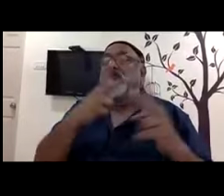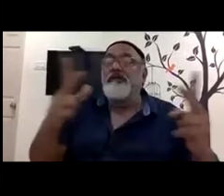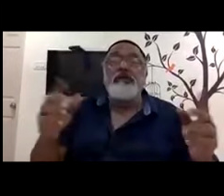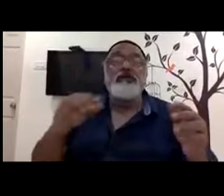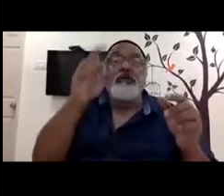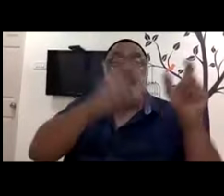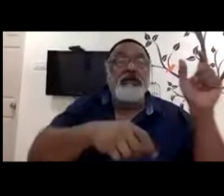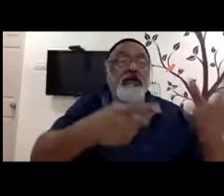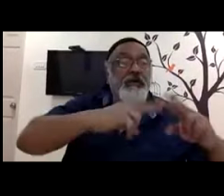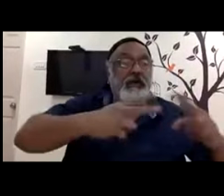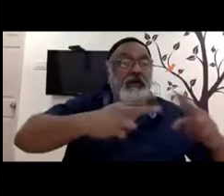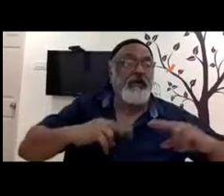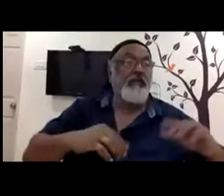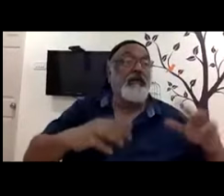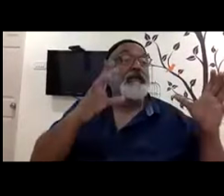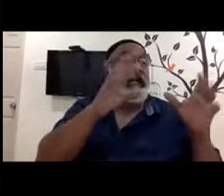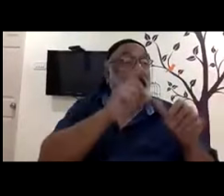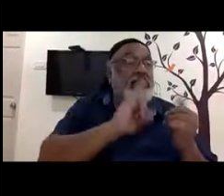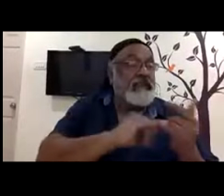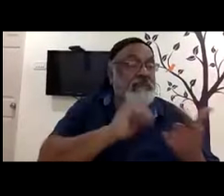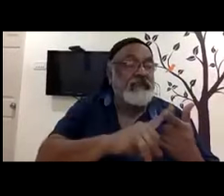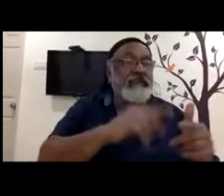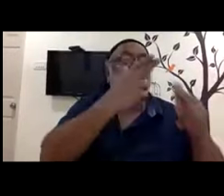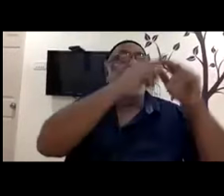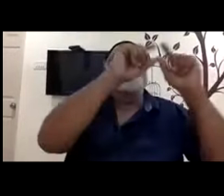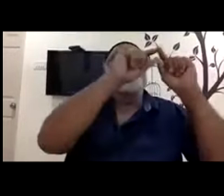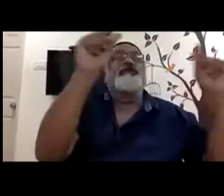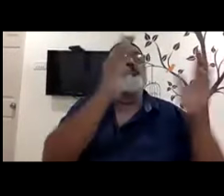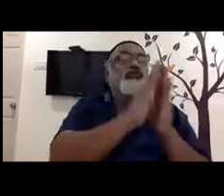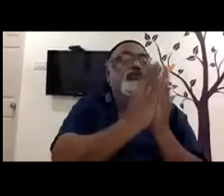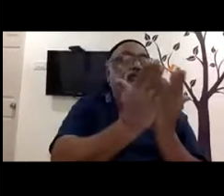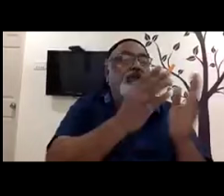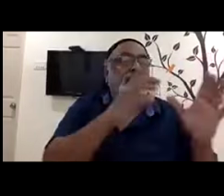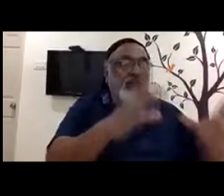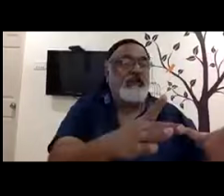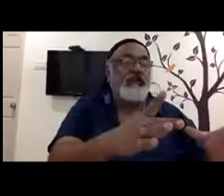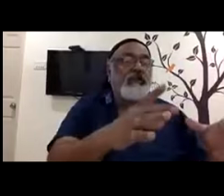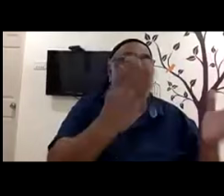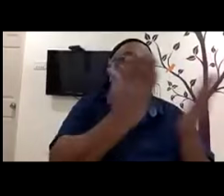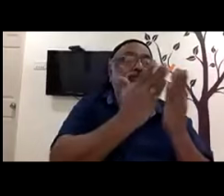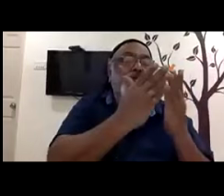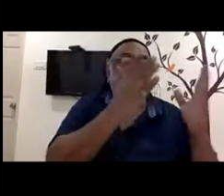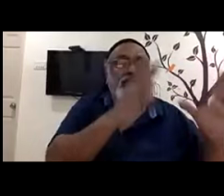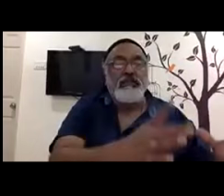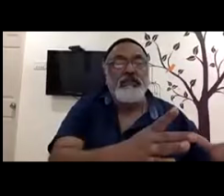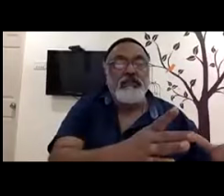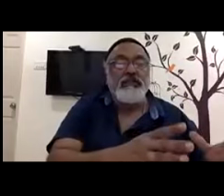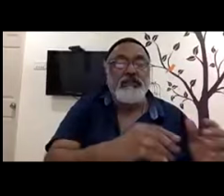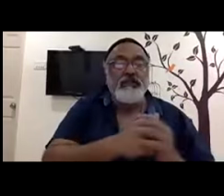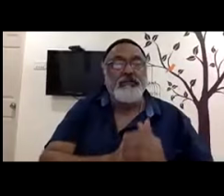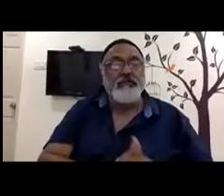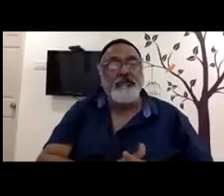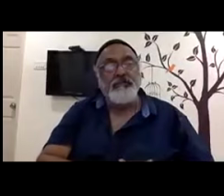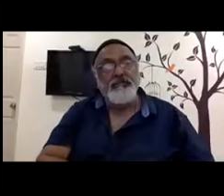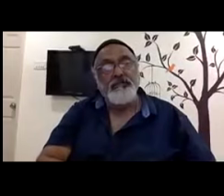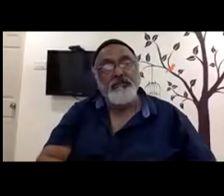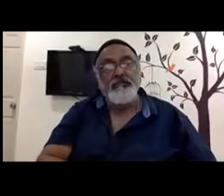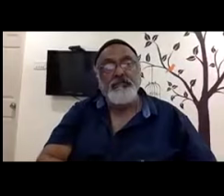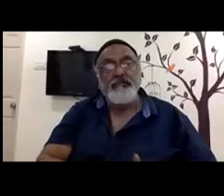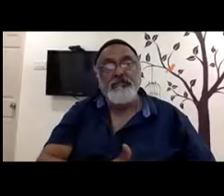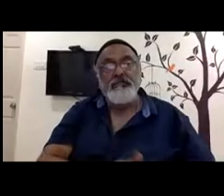and respondents. However, my case is the school because that is the basic unit whose information I am collecting, and it's